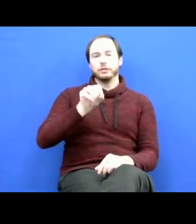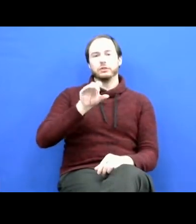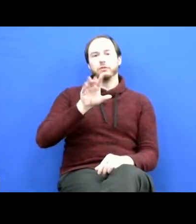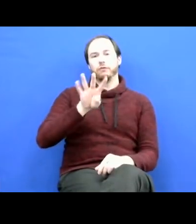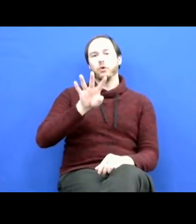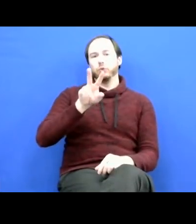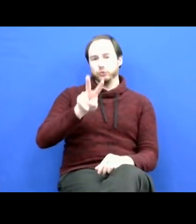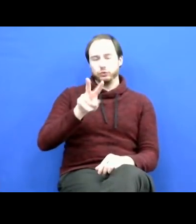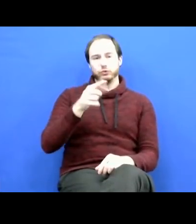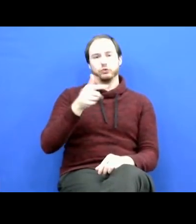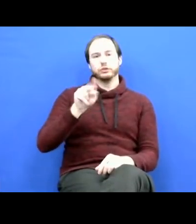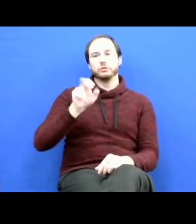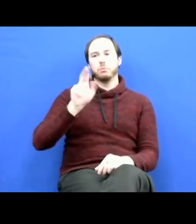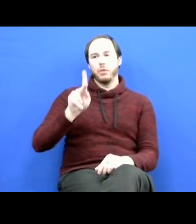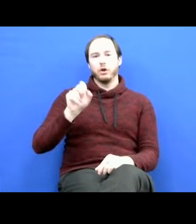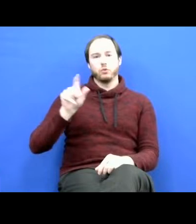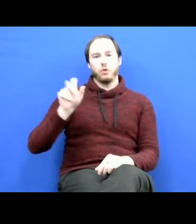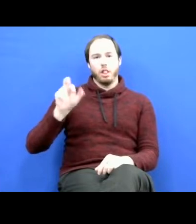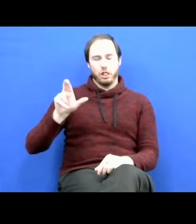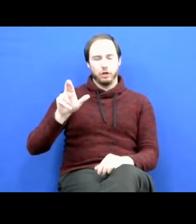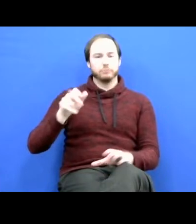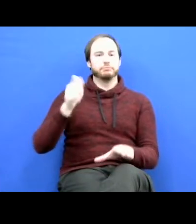2023-042, GreenSpark Solar.